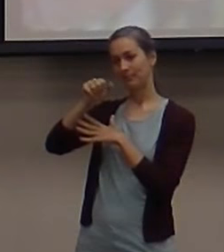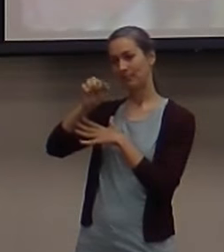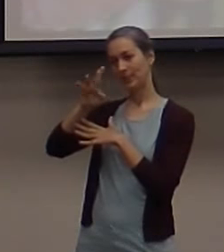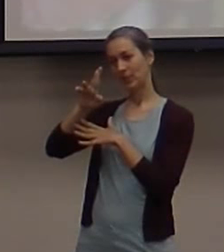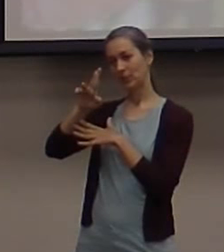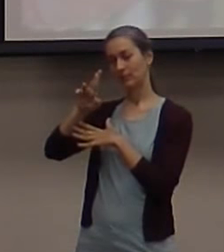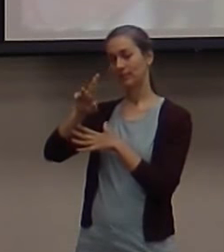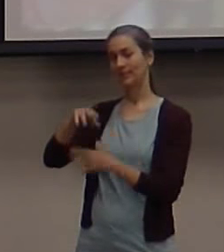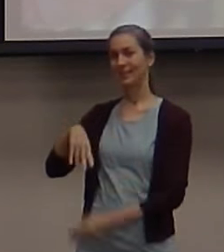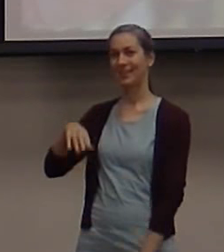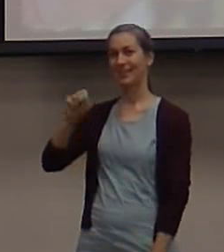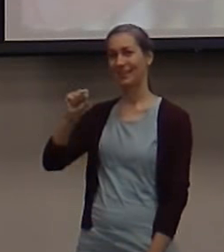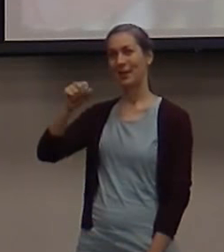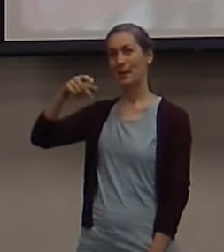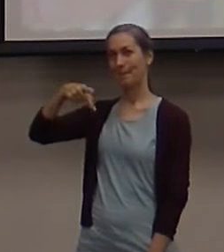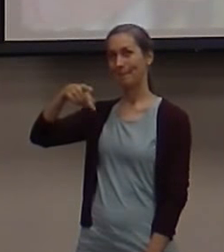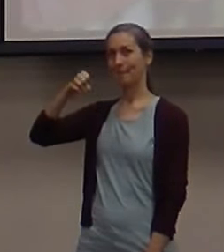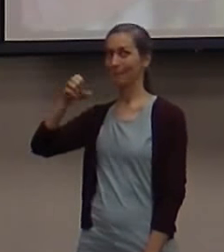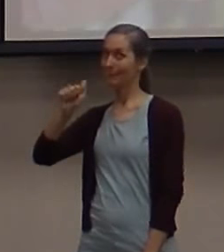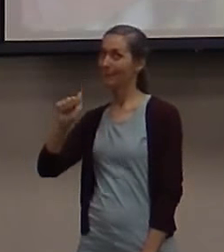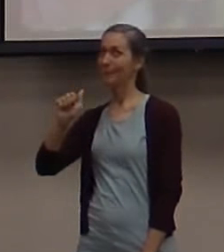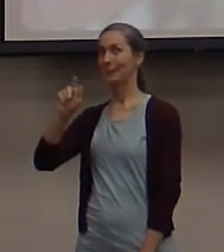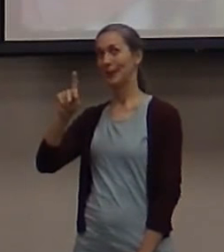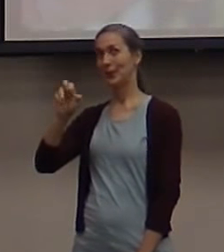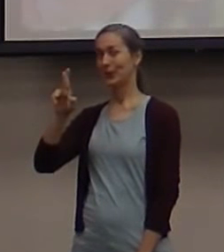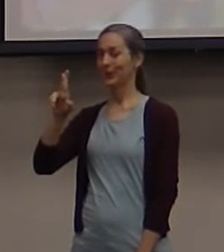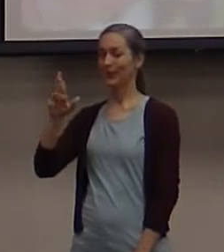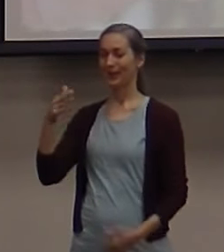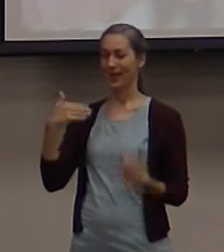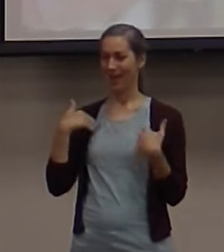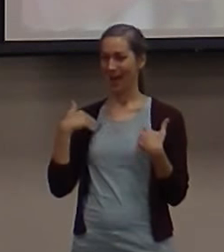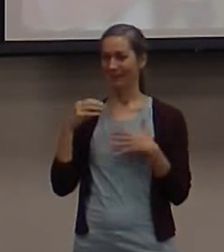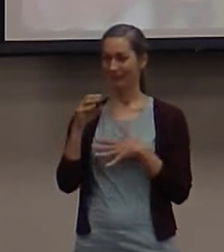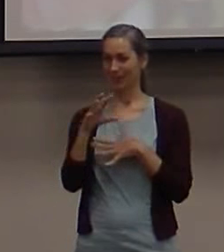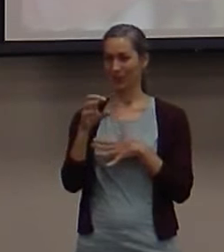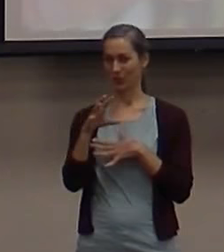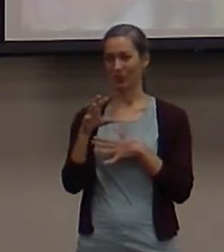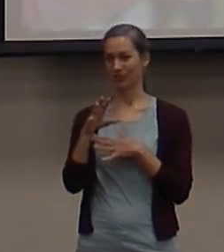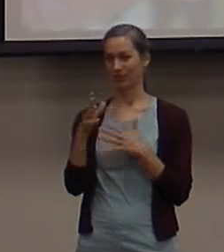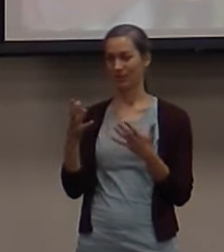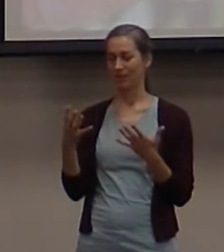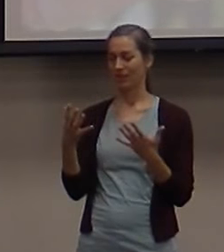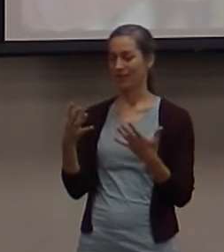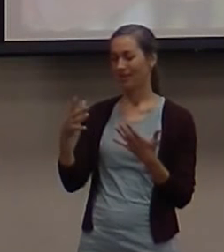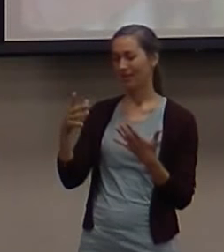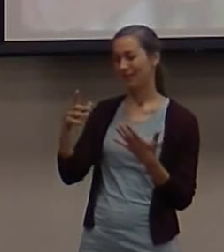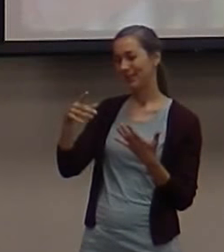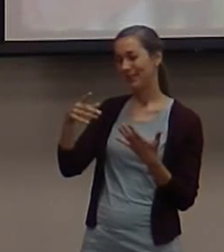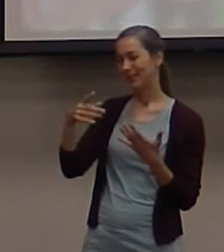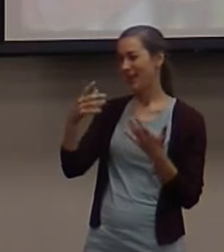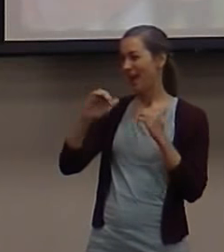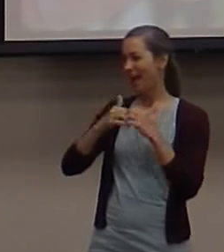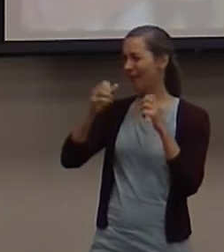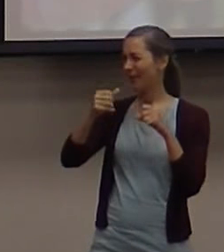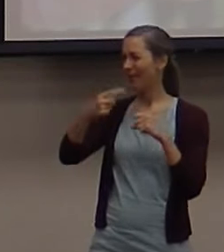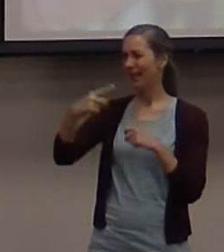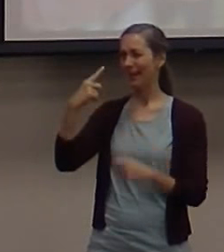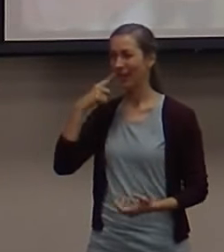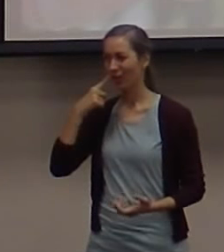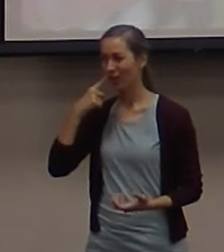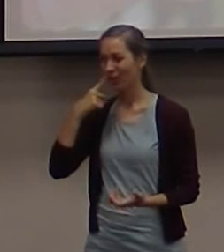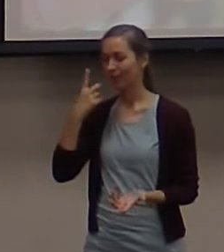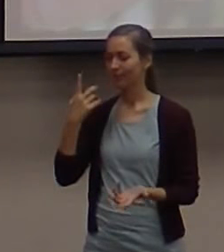place. How will they hear? Well, they need a preacher, but sometimes there's not a preacher available.